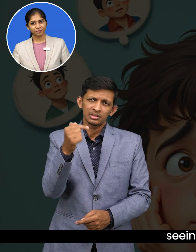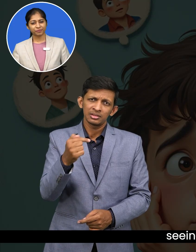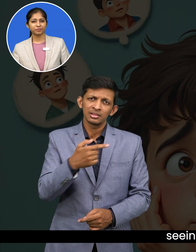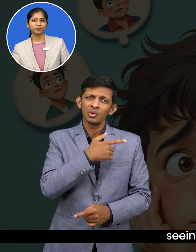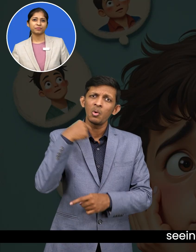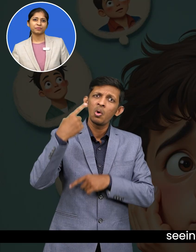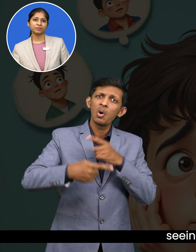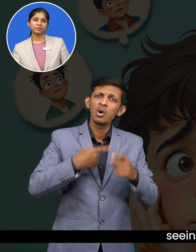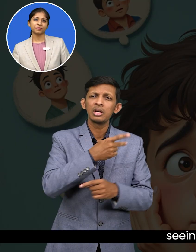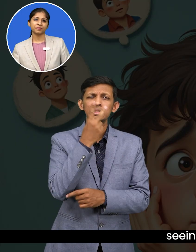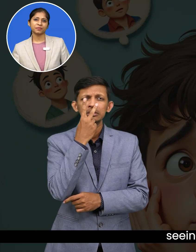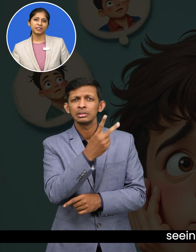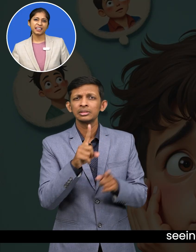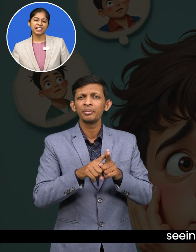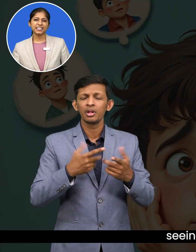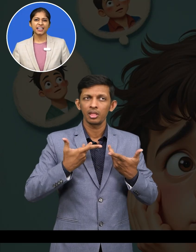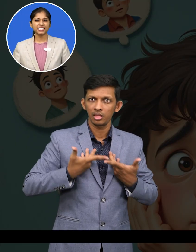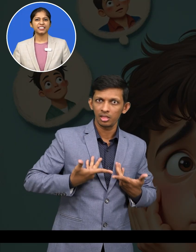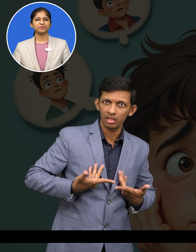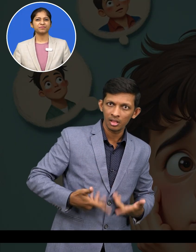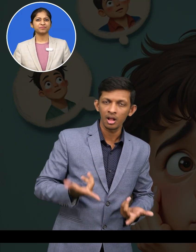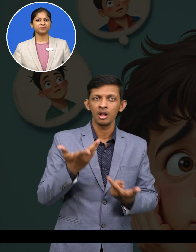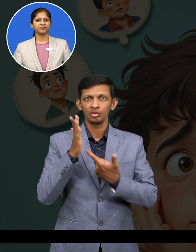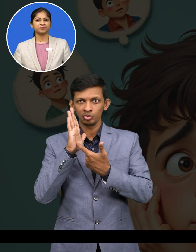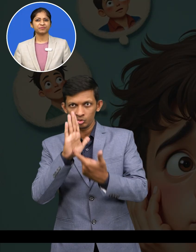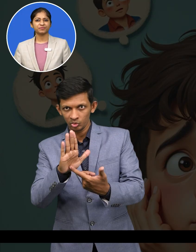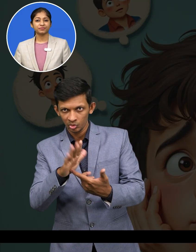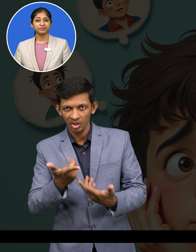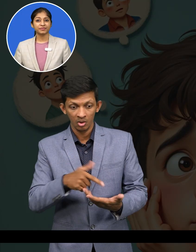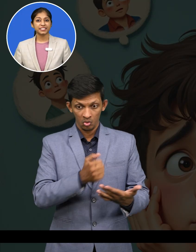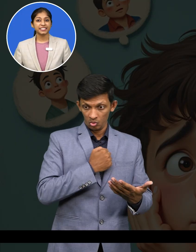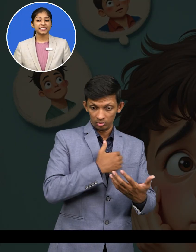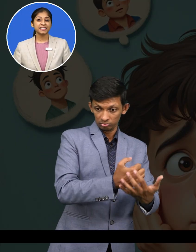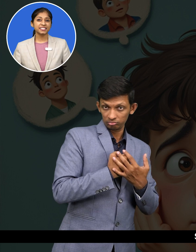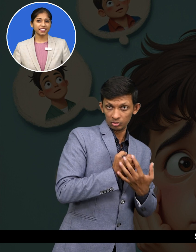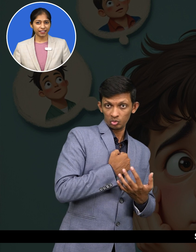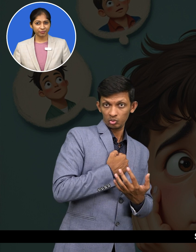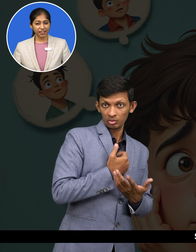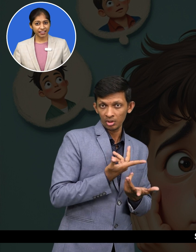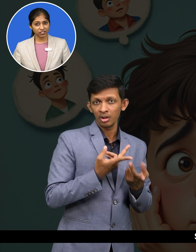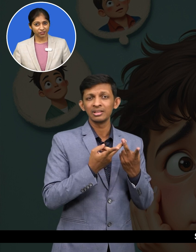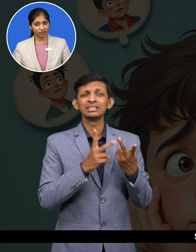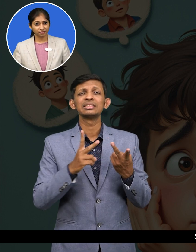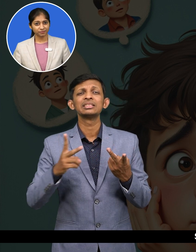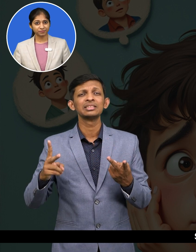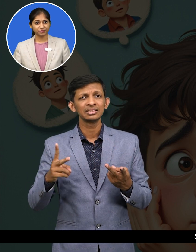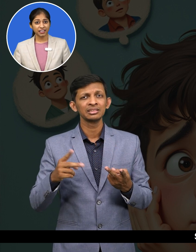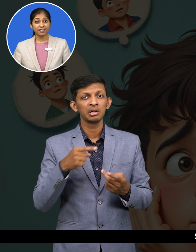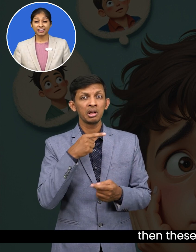cunning, stingy,